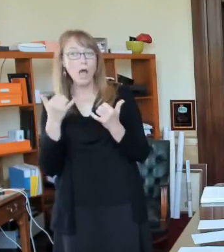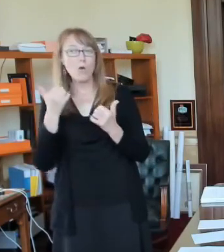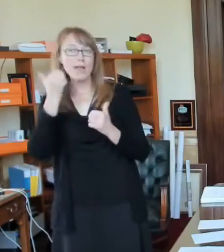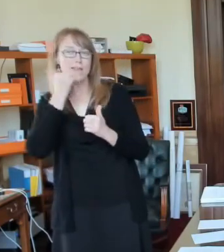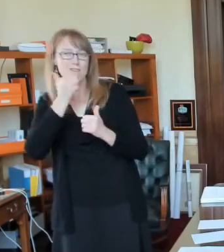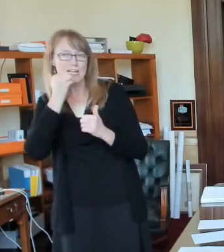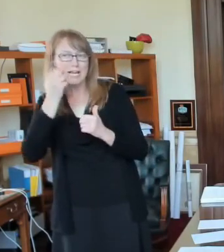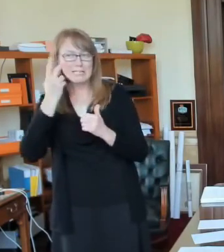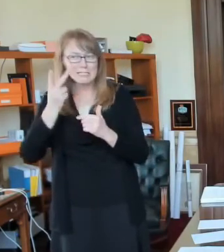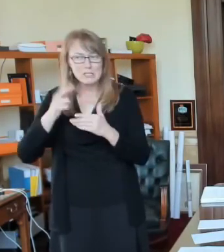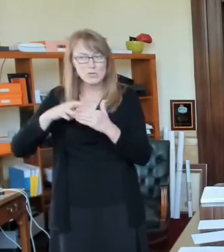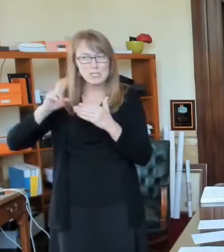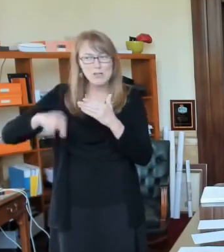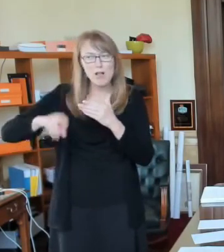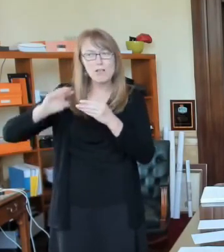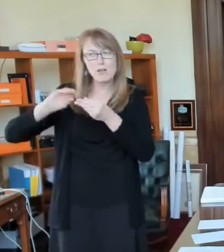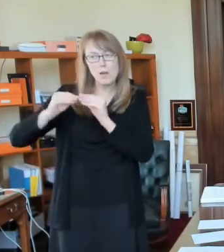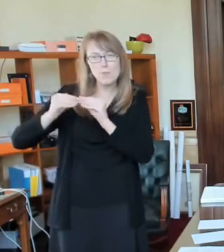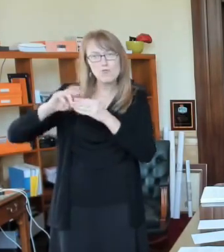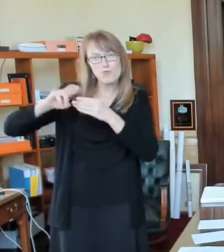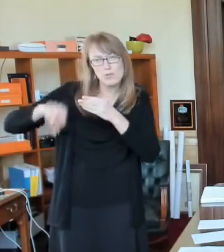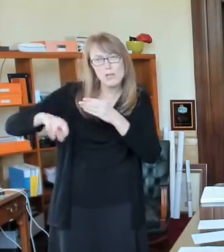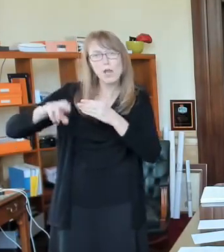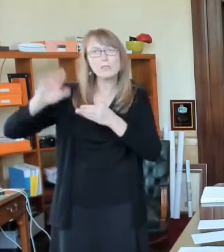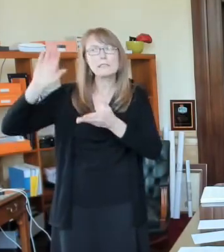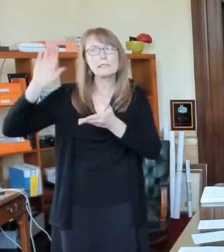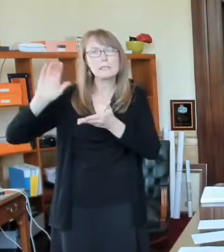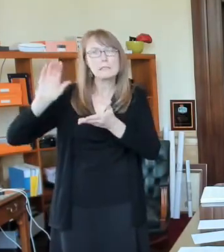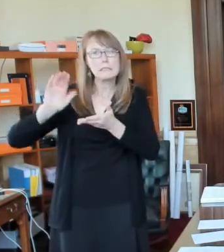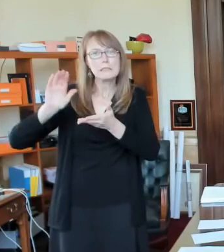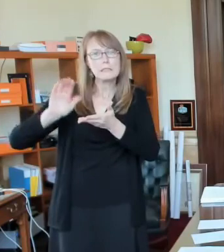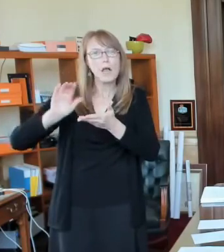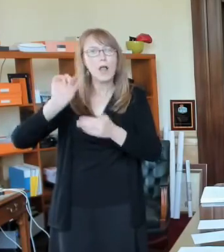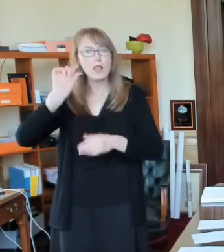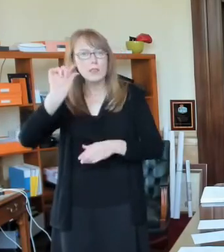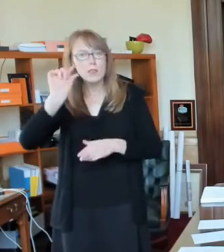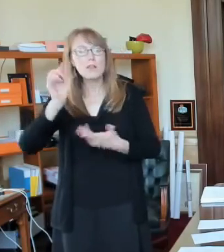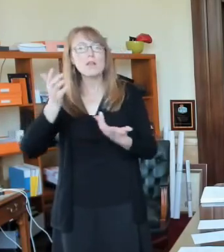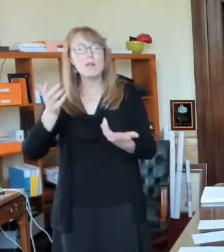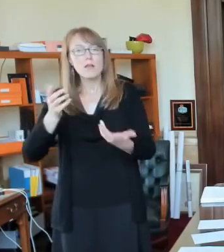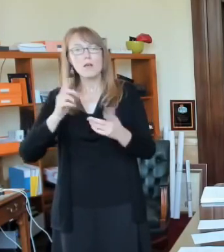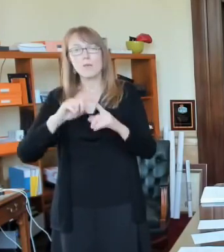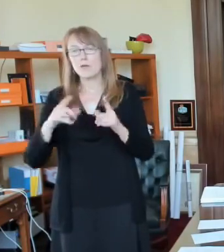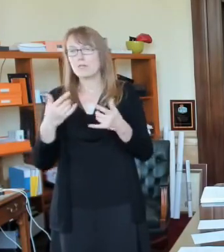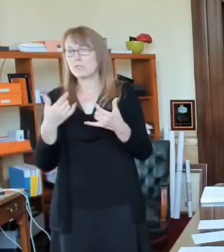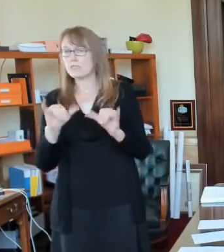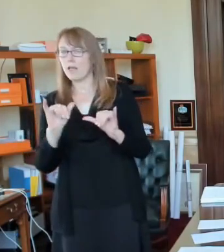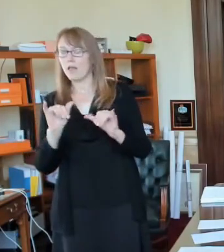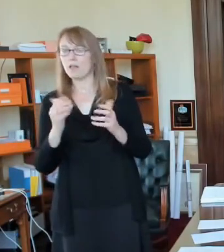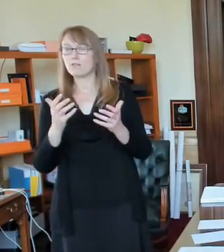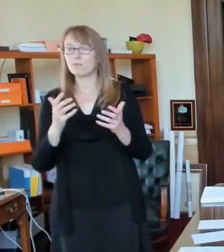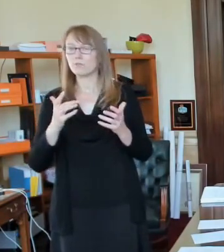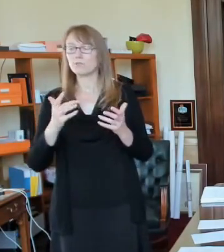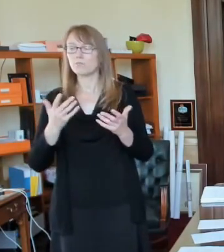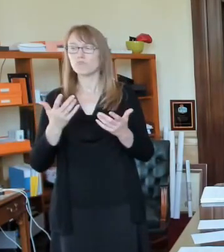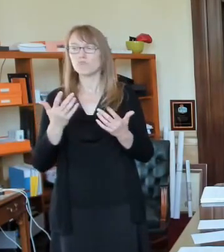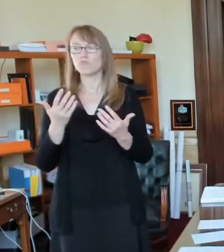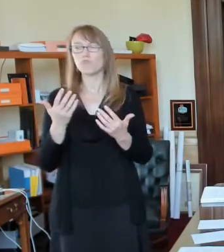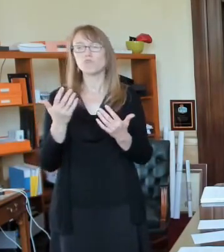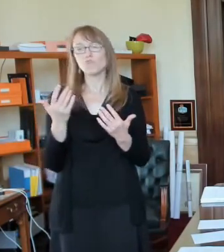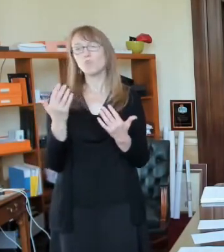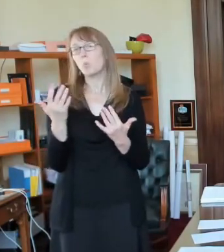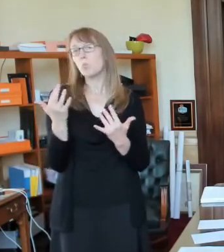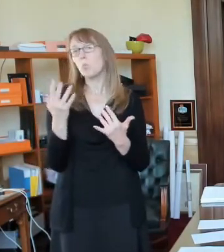labs. It'll go to the state and then it'll come to us. So we don't want to overly rely on these good in